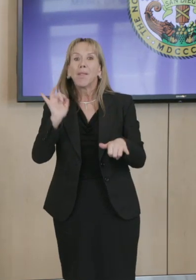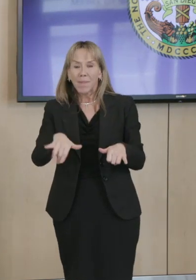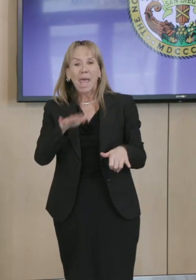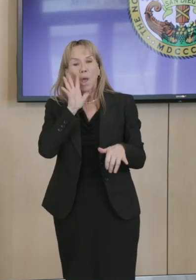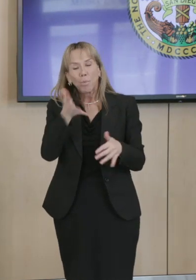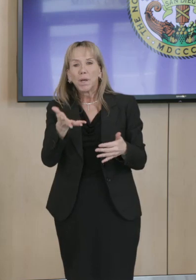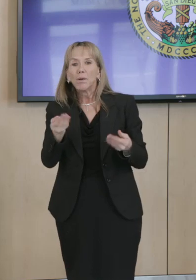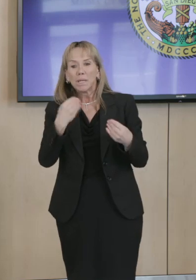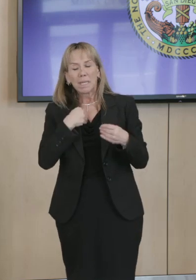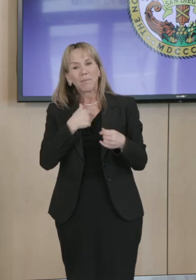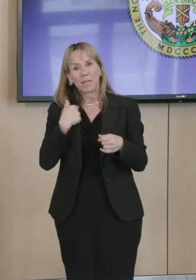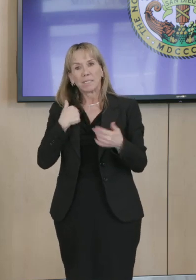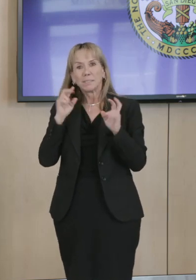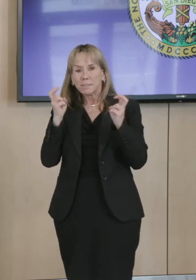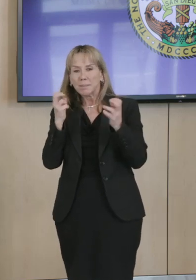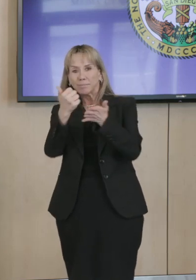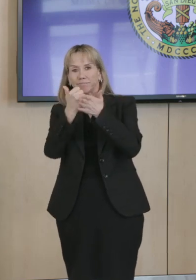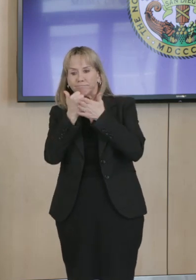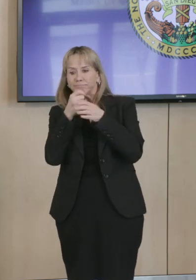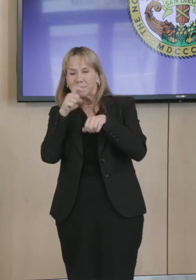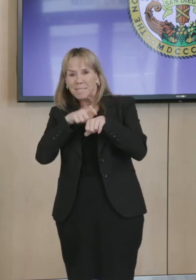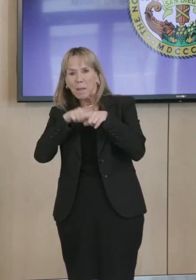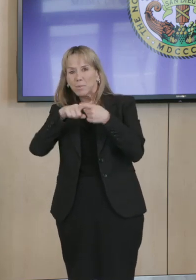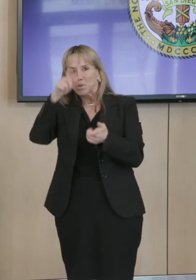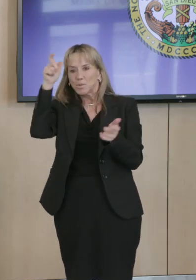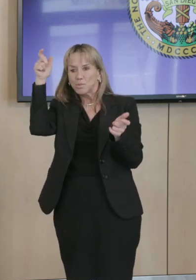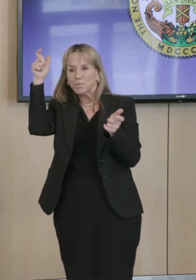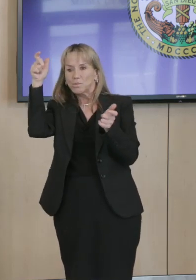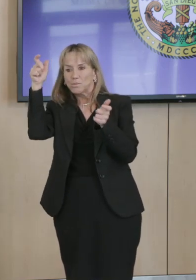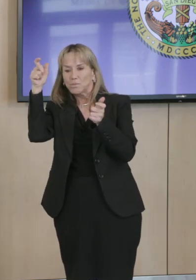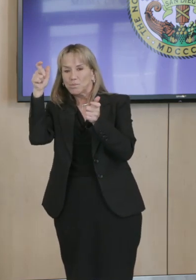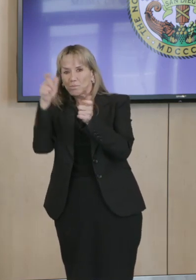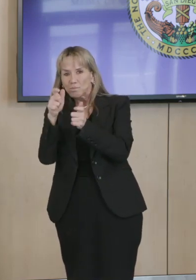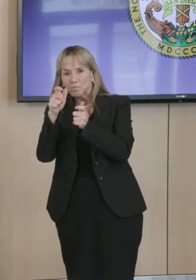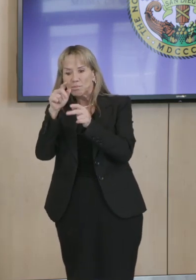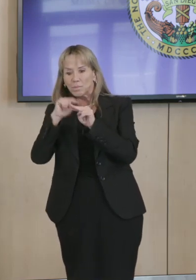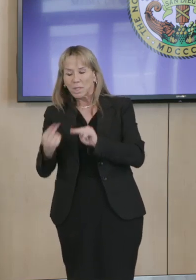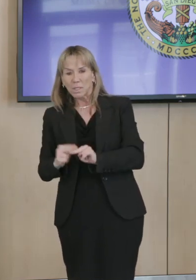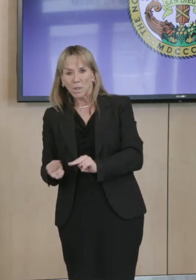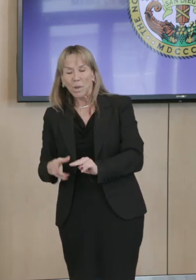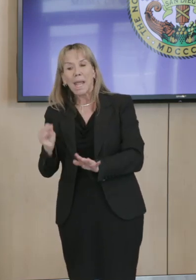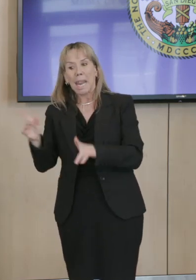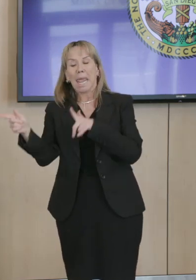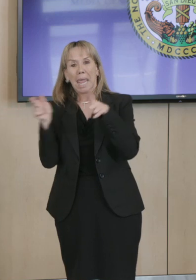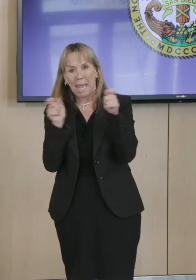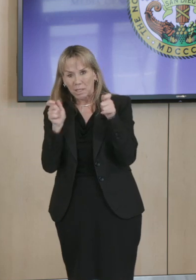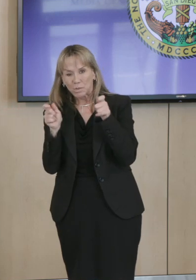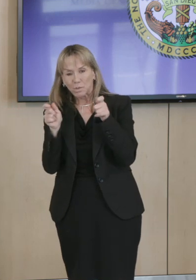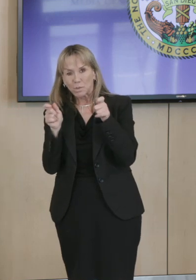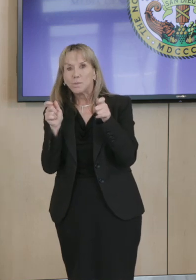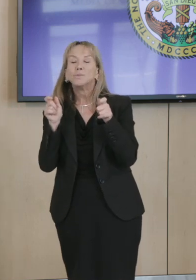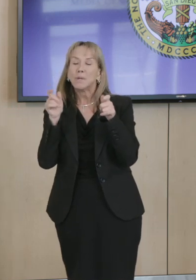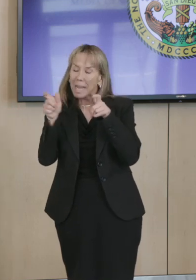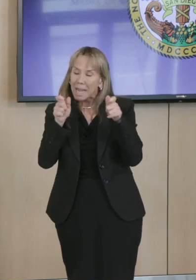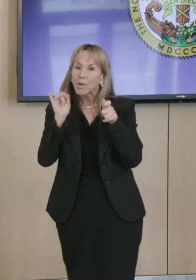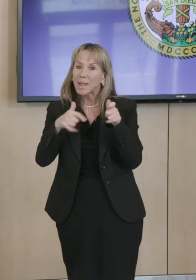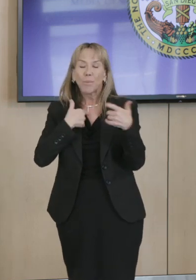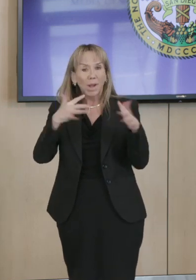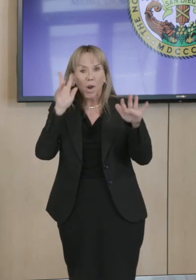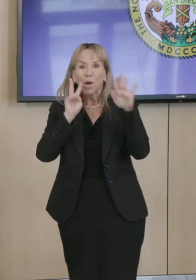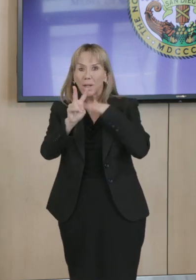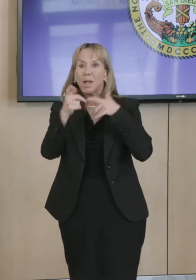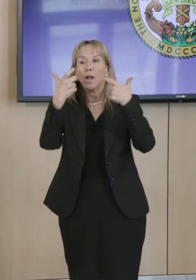us the time we need, flatten the curve, and allow us to handle which will be a large number